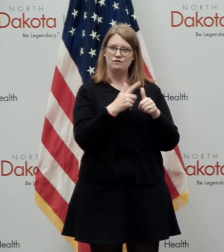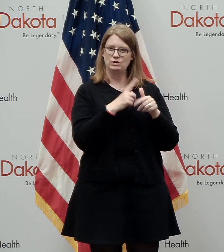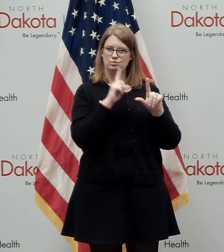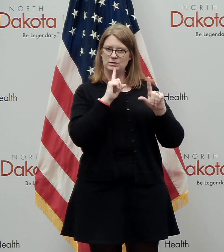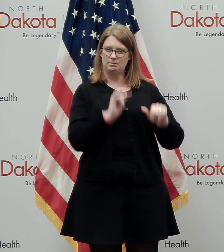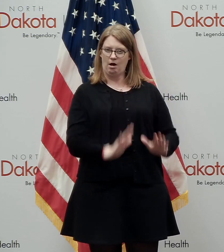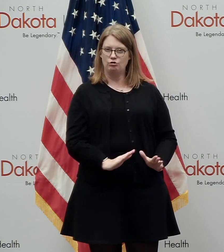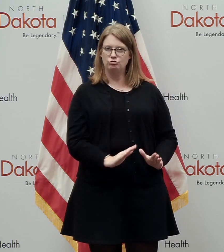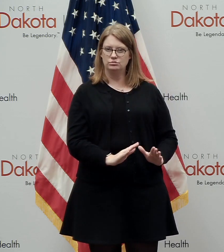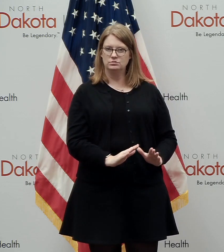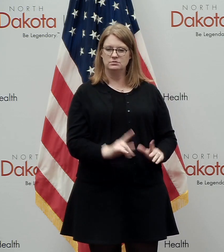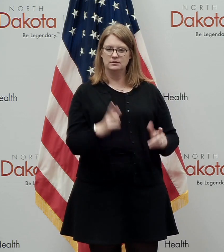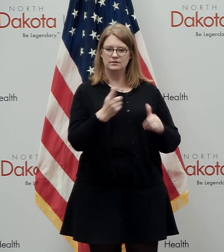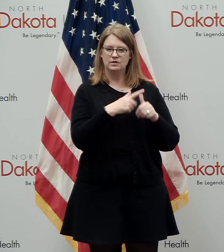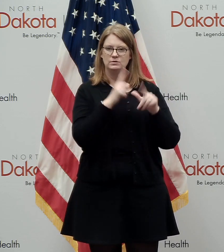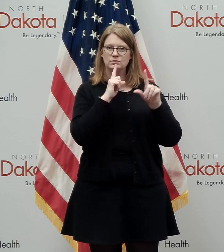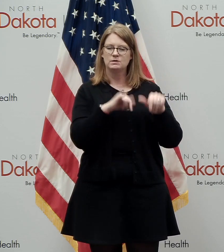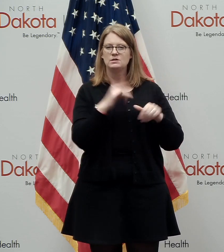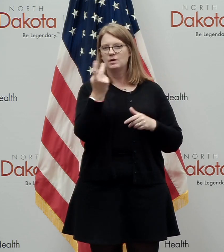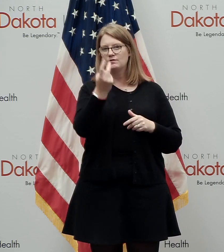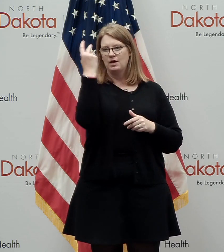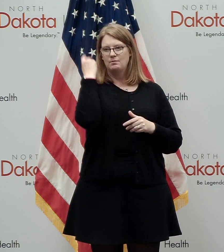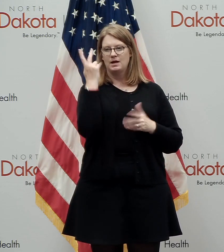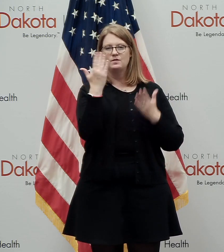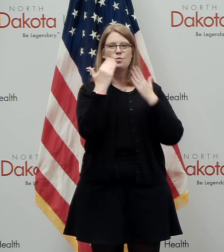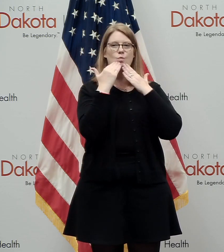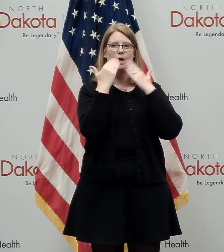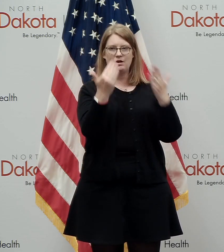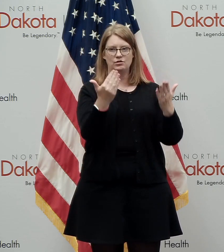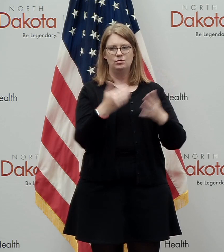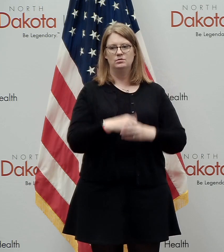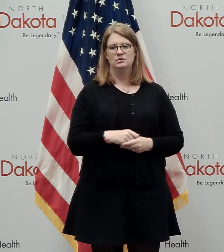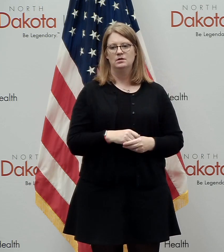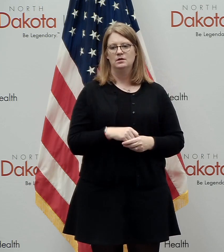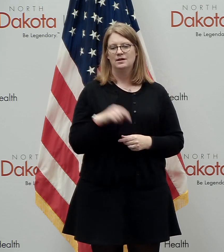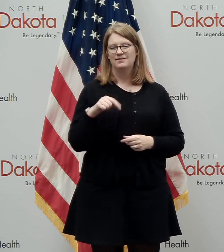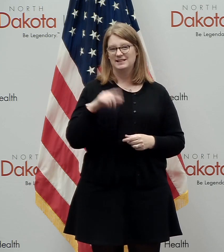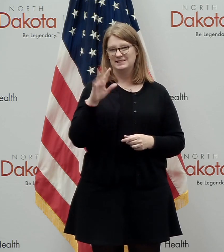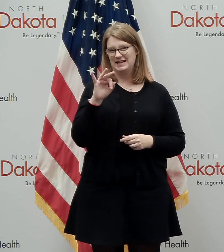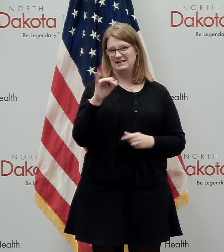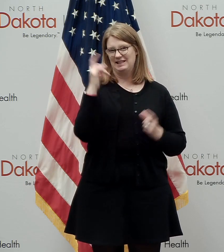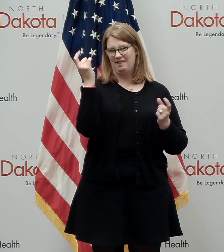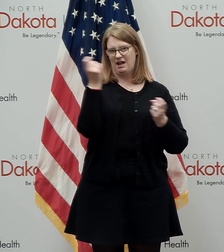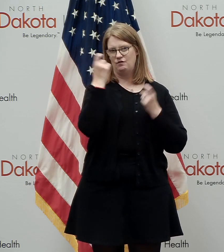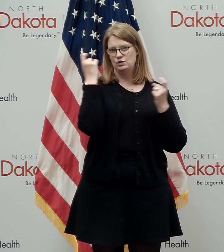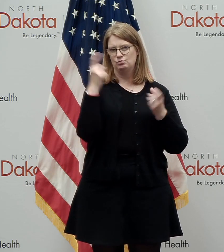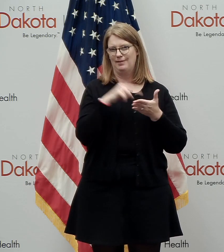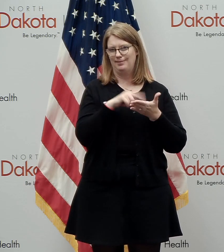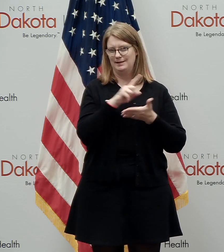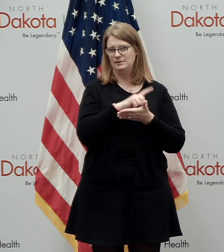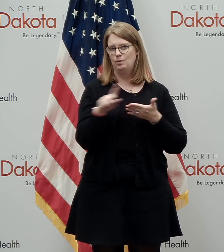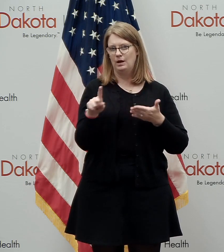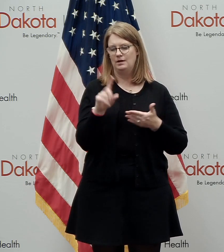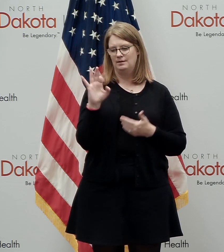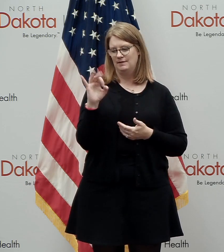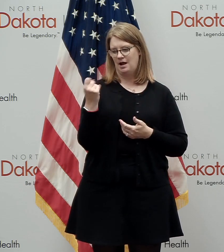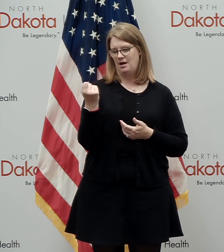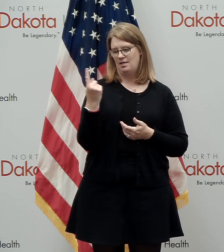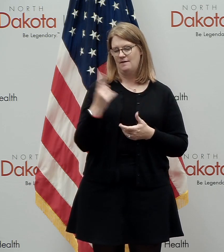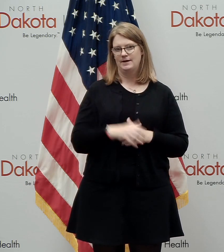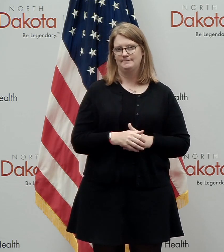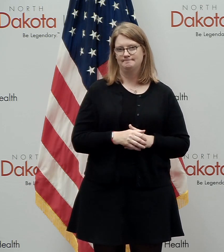reflect back with gratitude for all of you on this 19th anniversary this week of